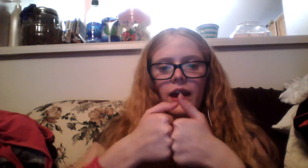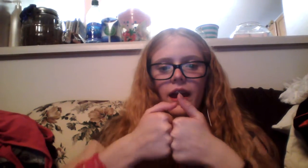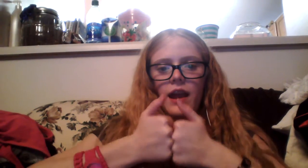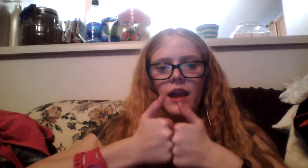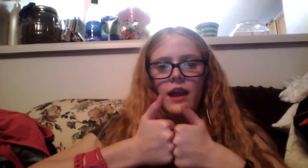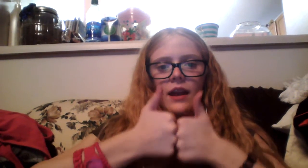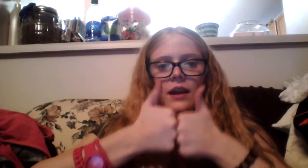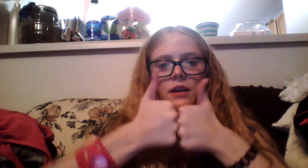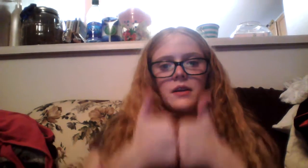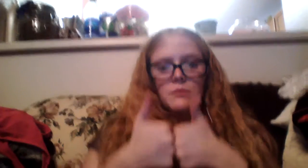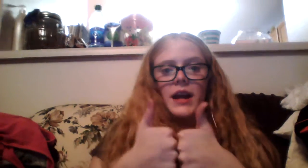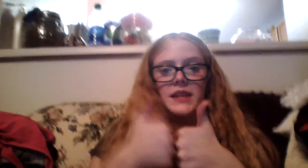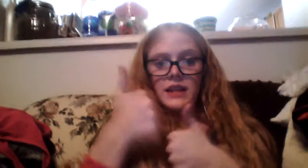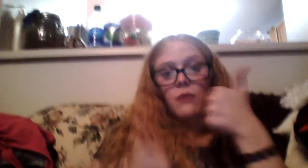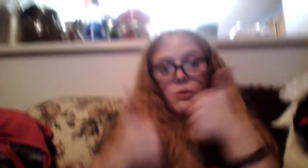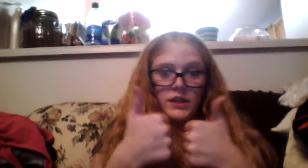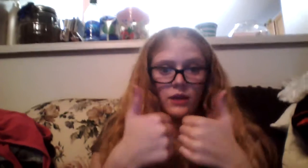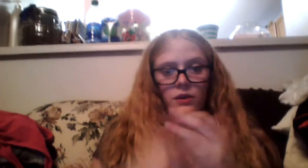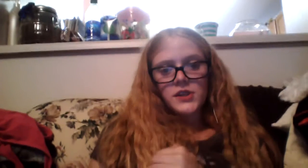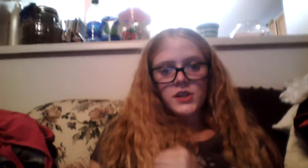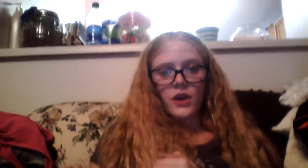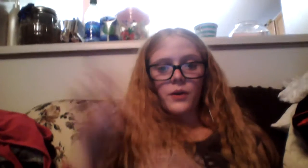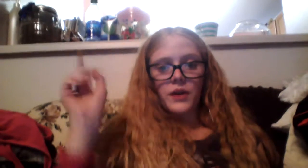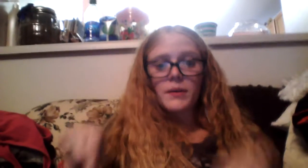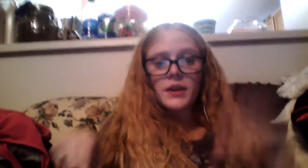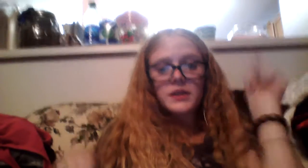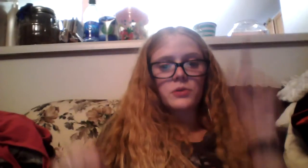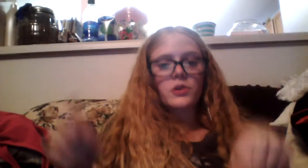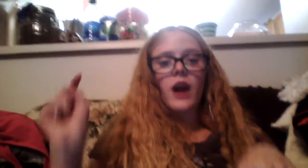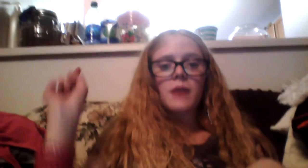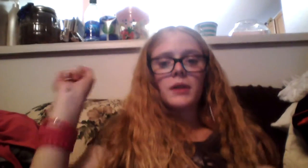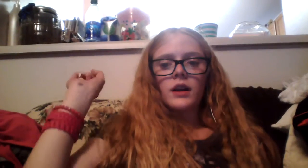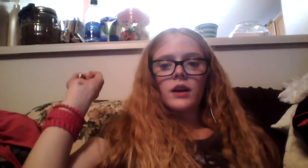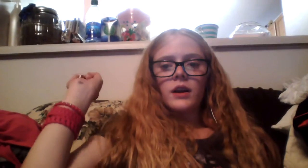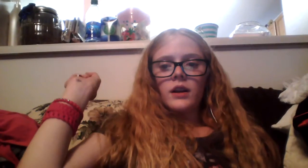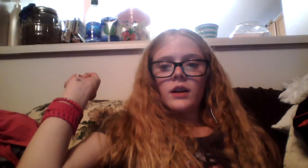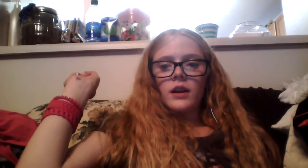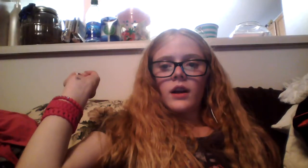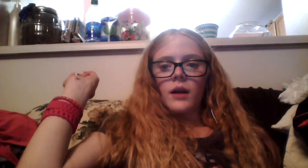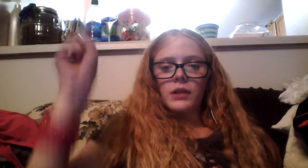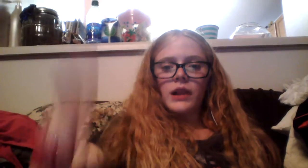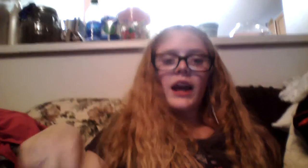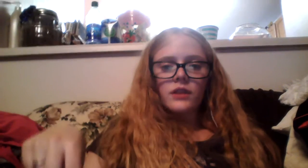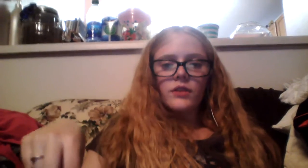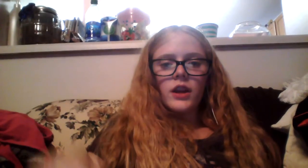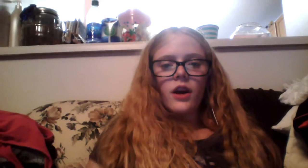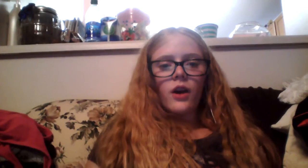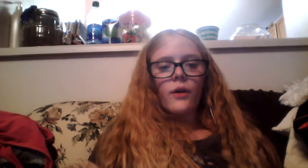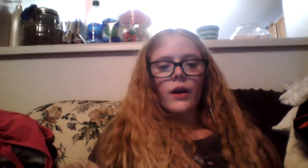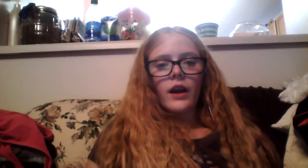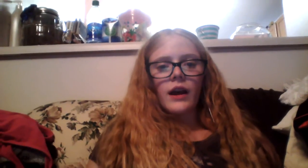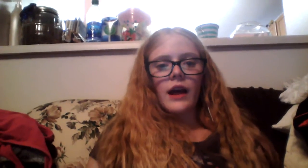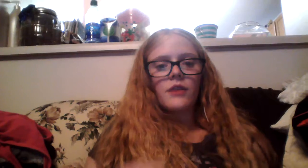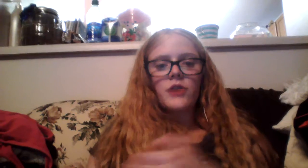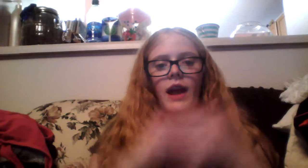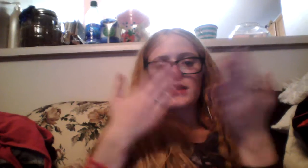a prize, and I want those. So comment, subscribe, like the video. I love you guys